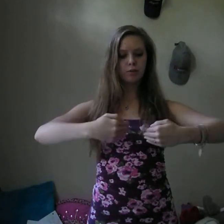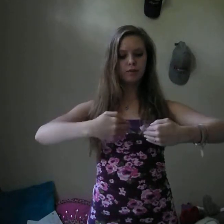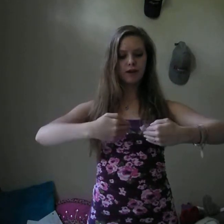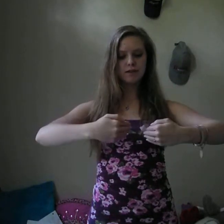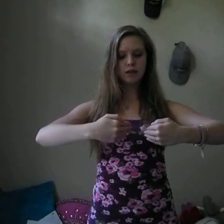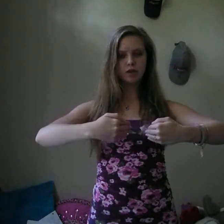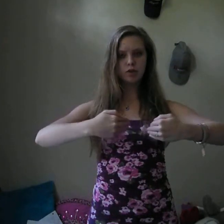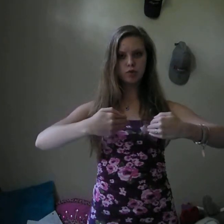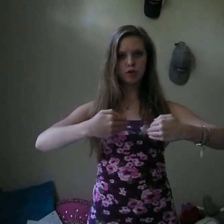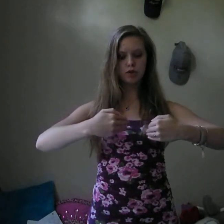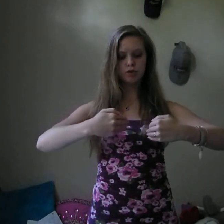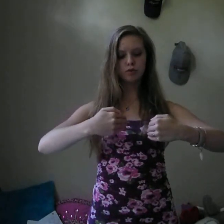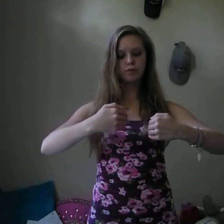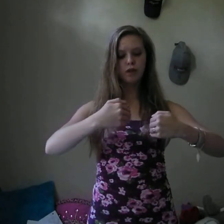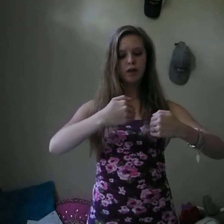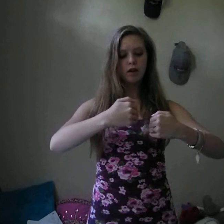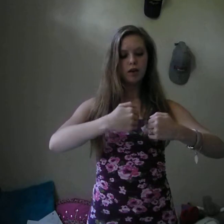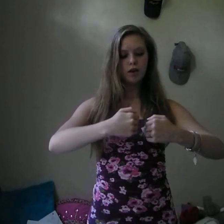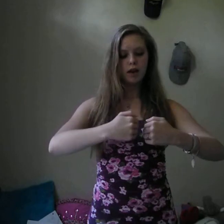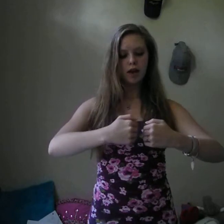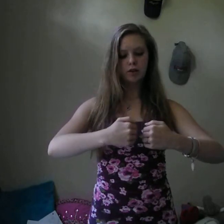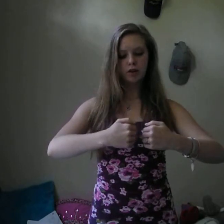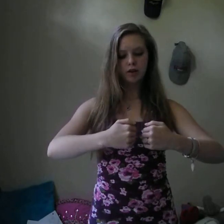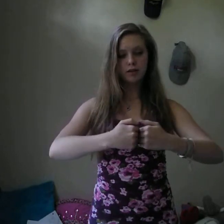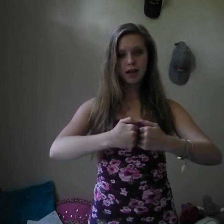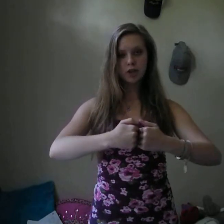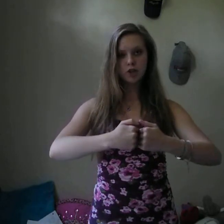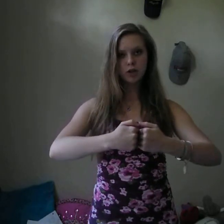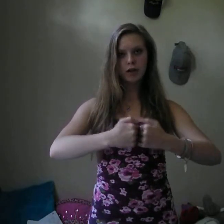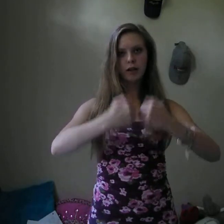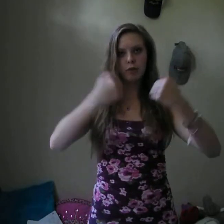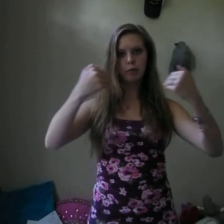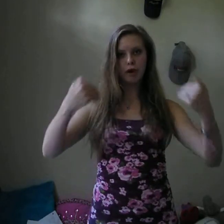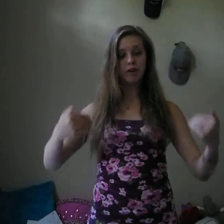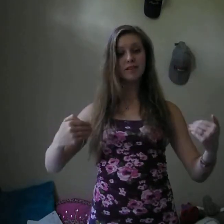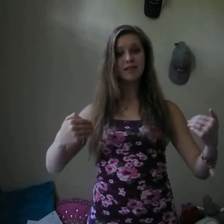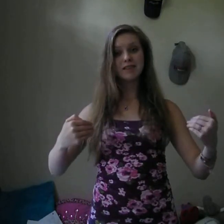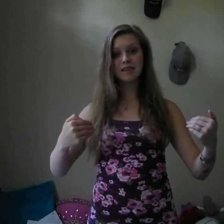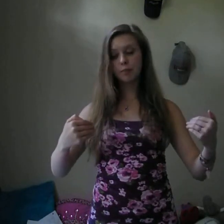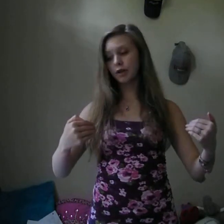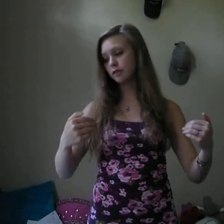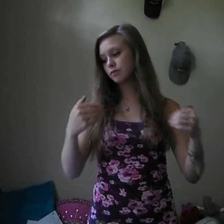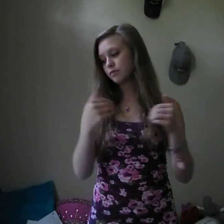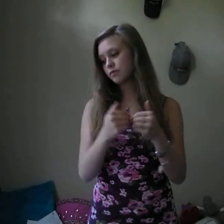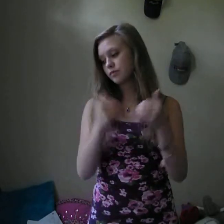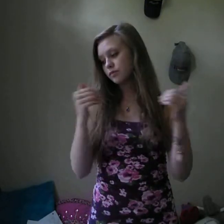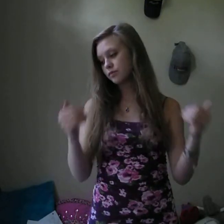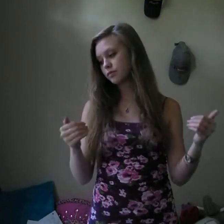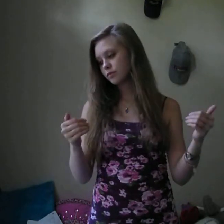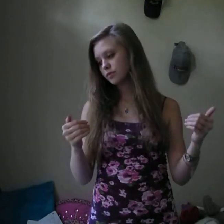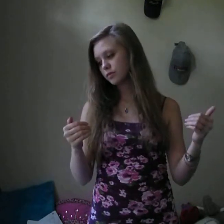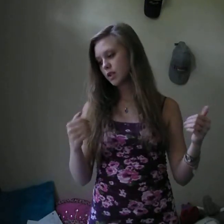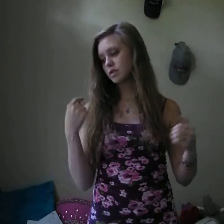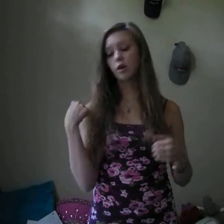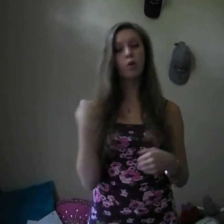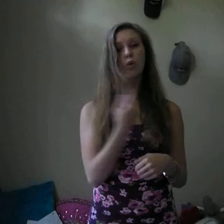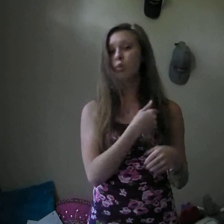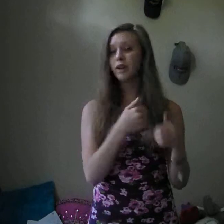to be facing towards you, and they're going to touch and then move apart. Separate. So we